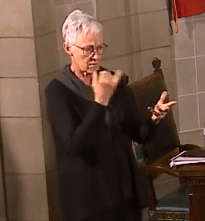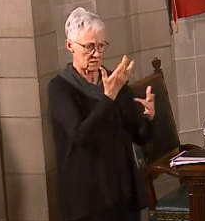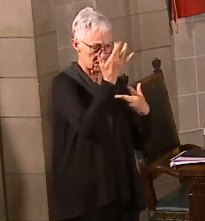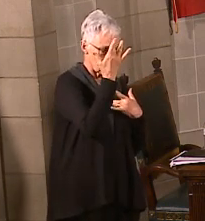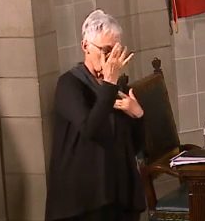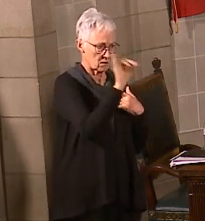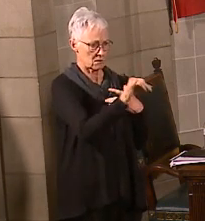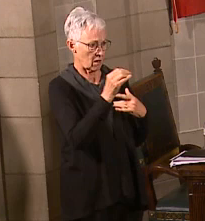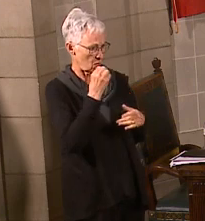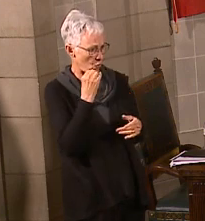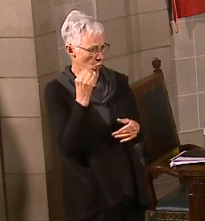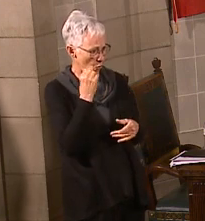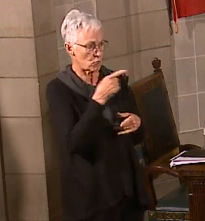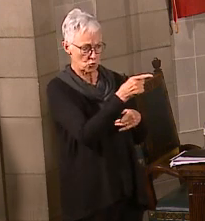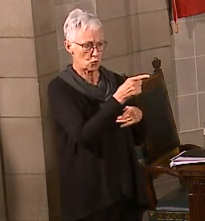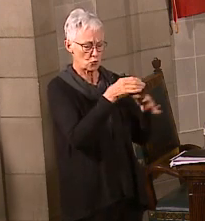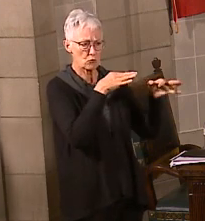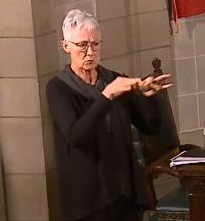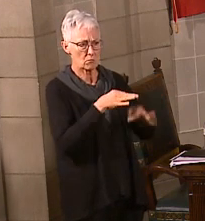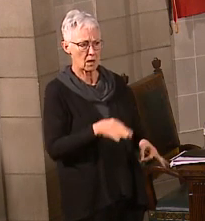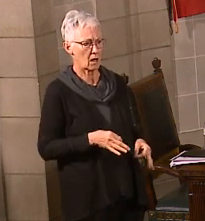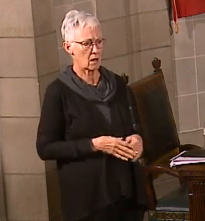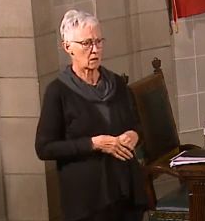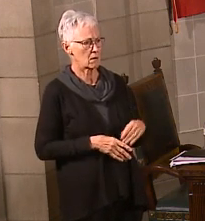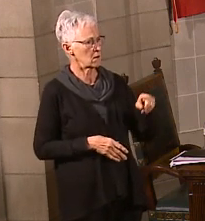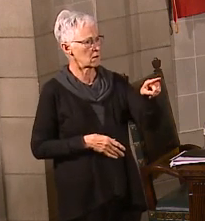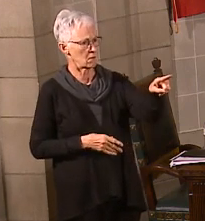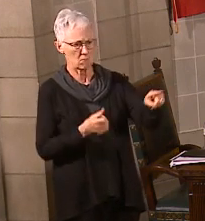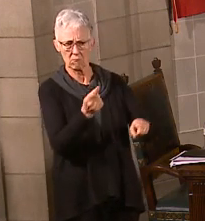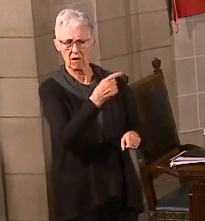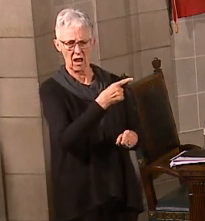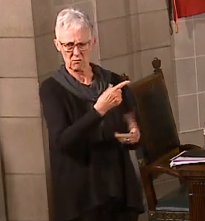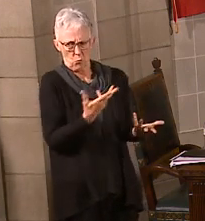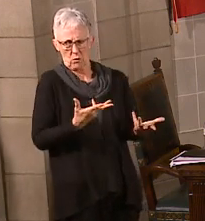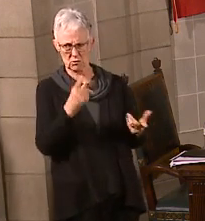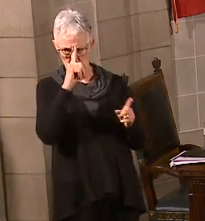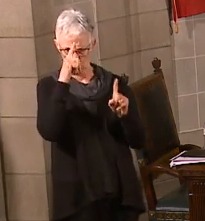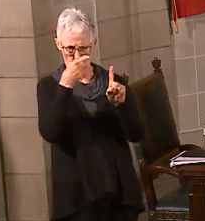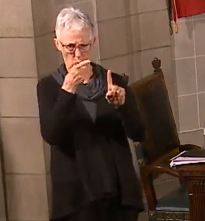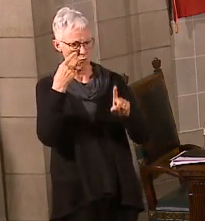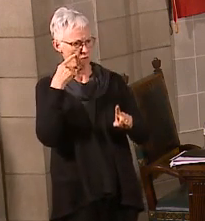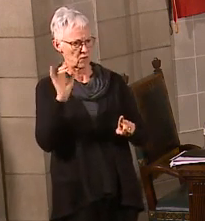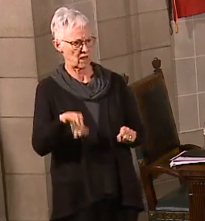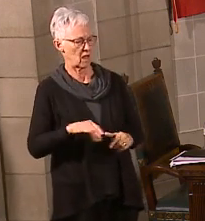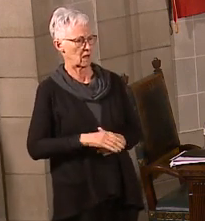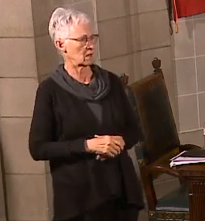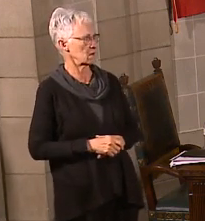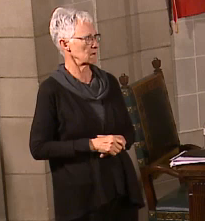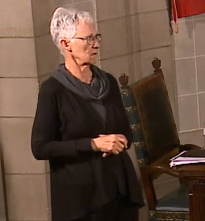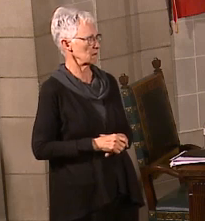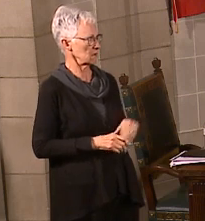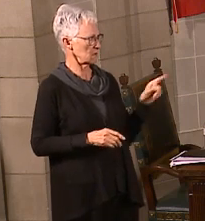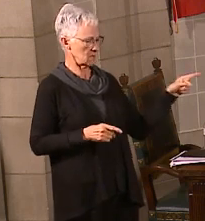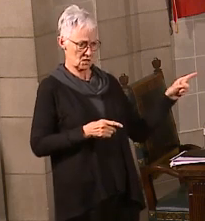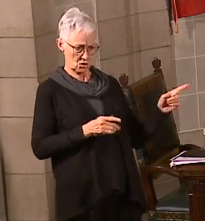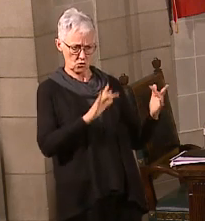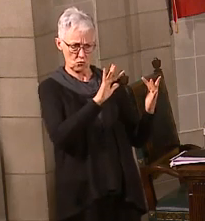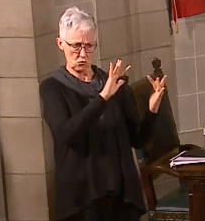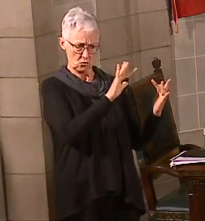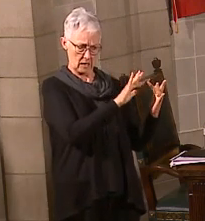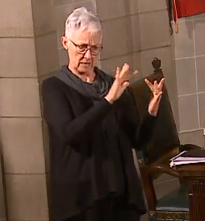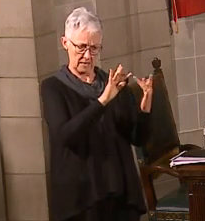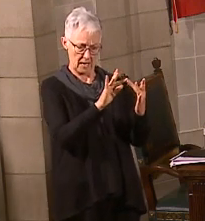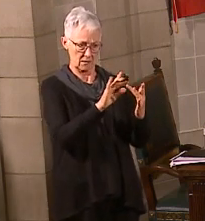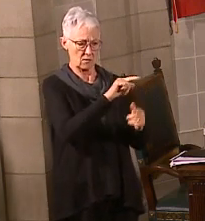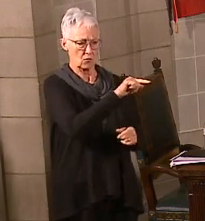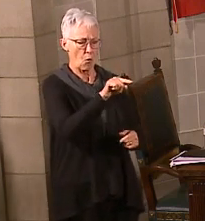stay home, and everybody in your household needs to stay home. So again, so the goal for contacting those employers, the other employers,